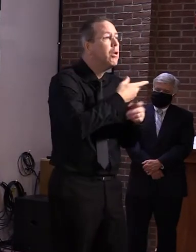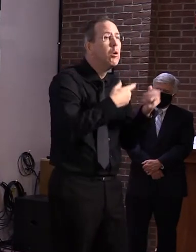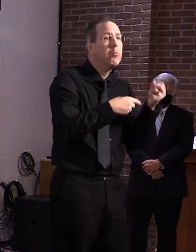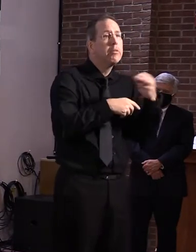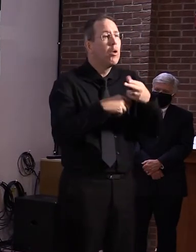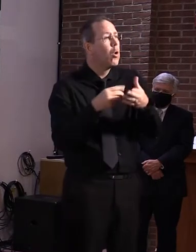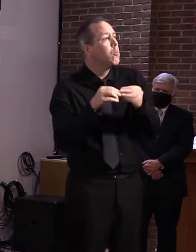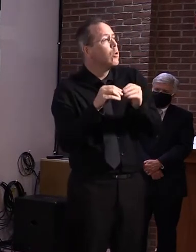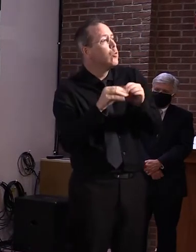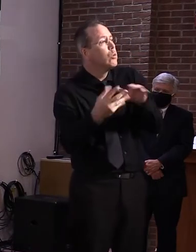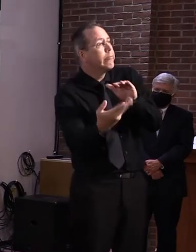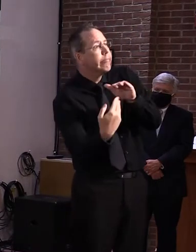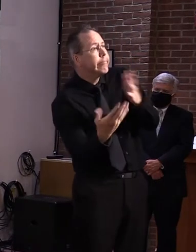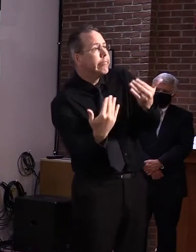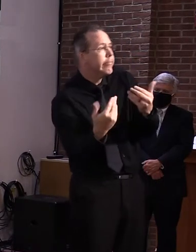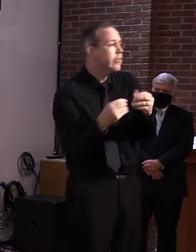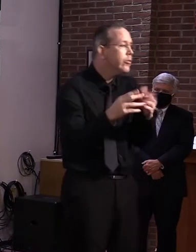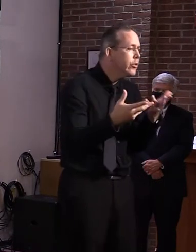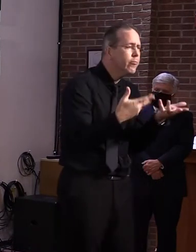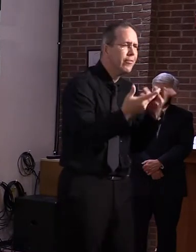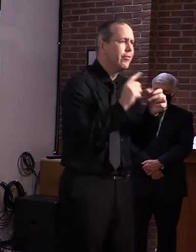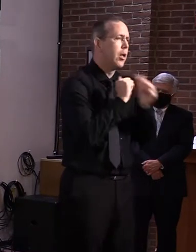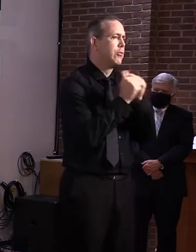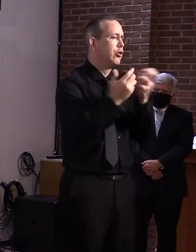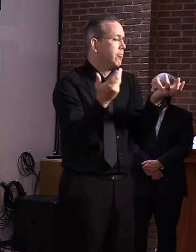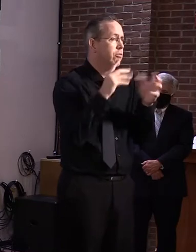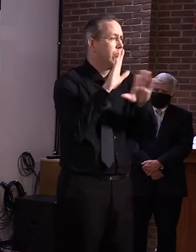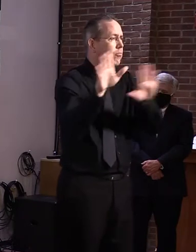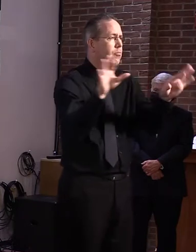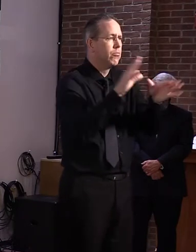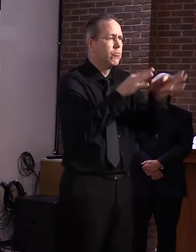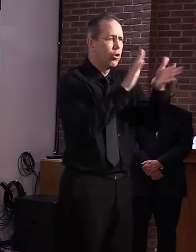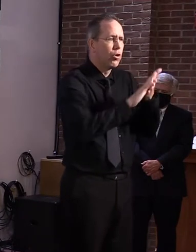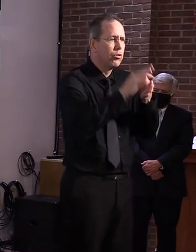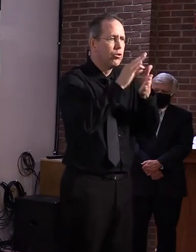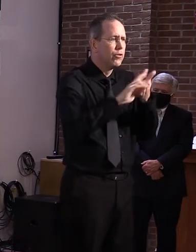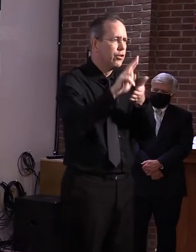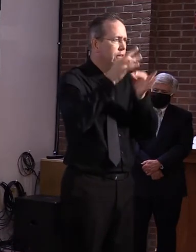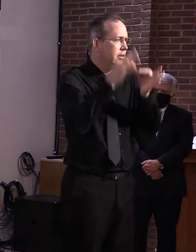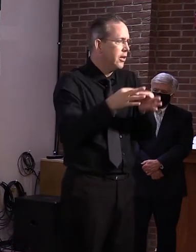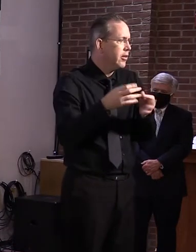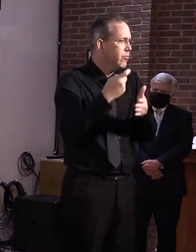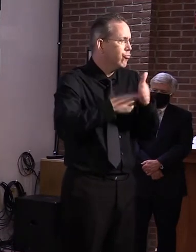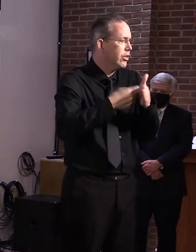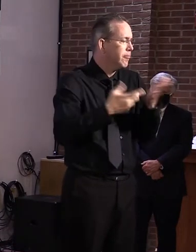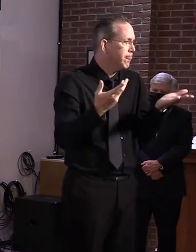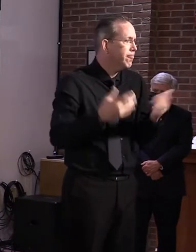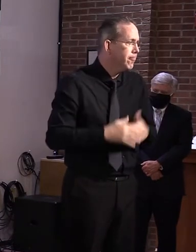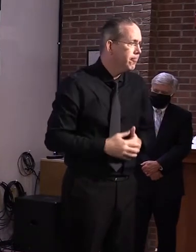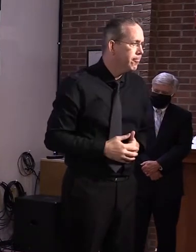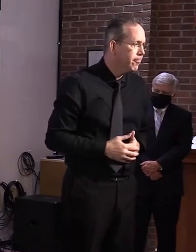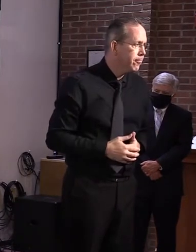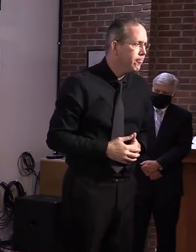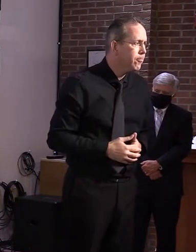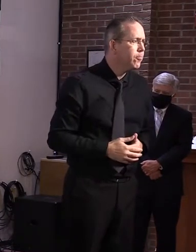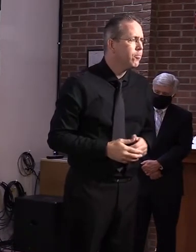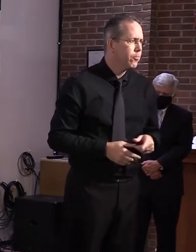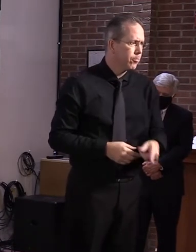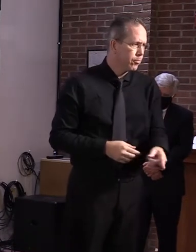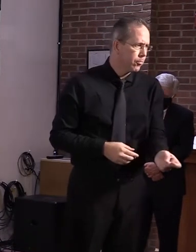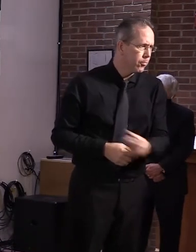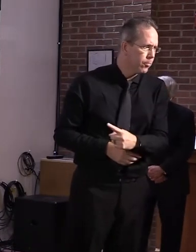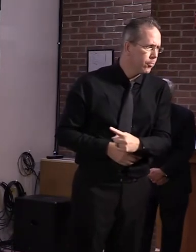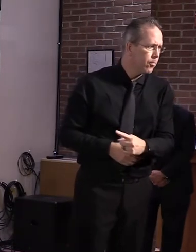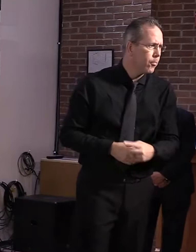I mean, I think some people would argue student life does have a cost and is part of the tuition that the school charges. I guess, you know, if